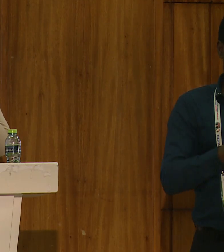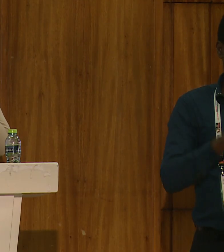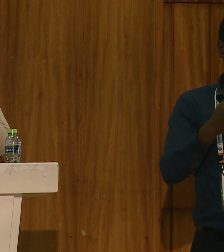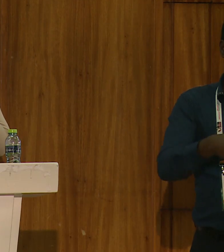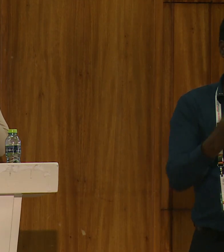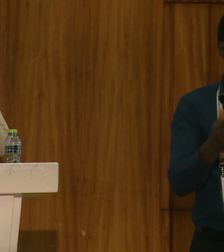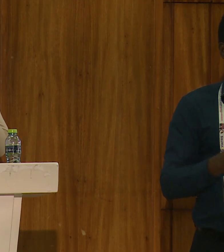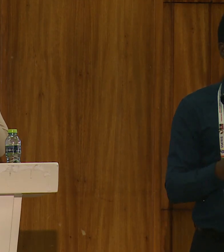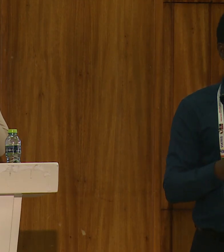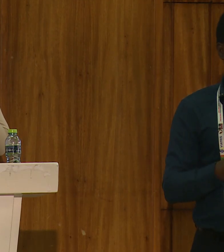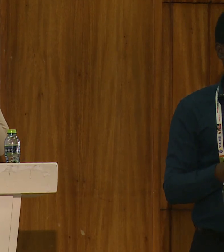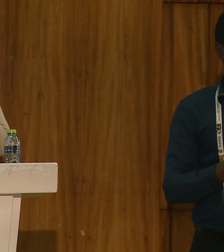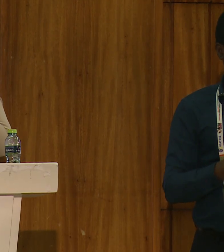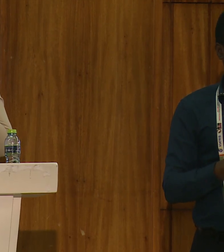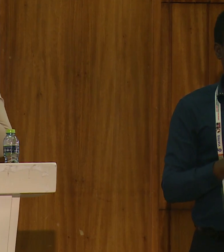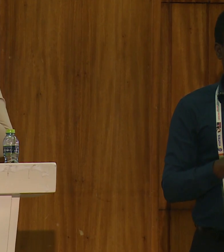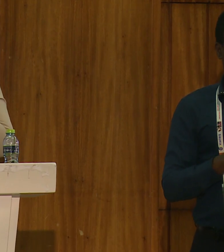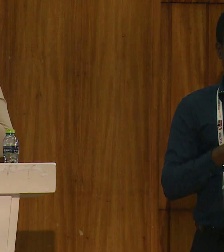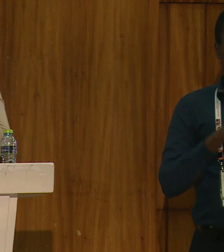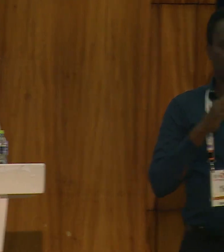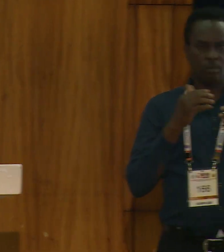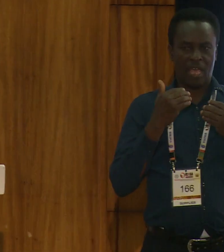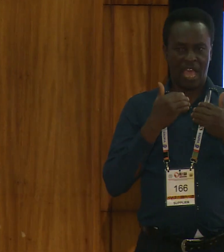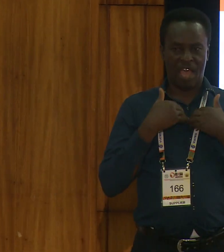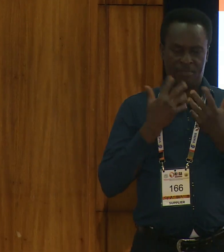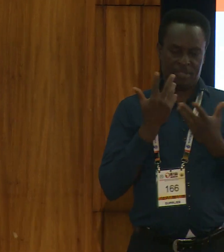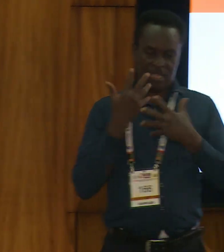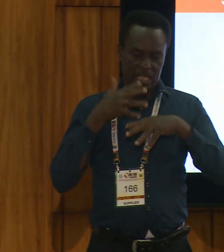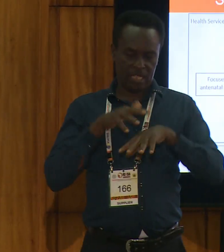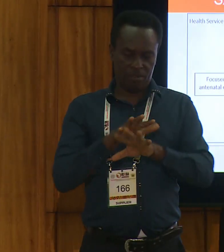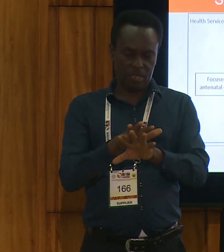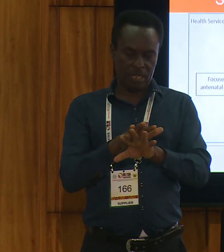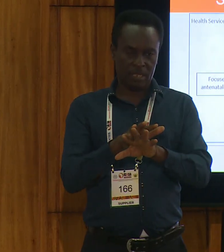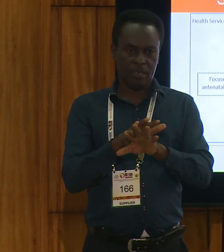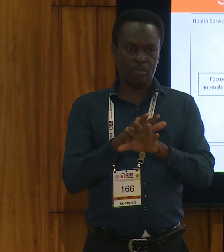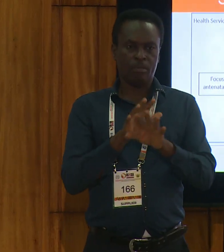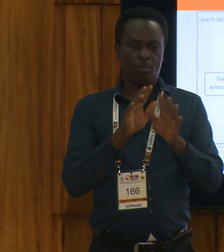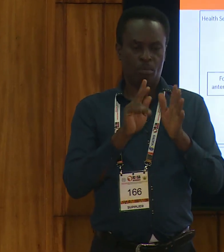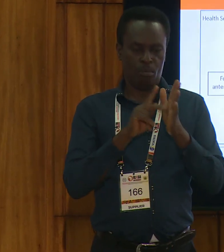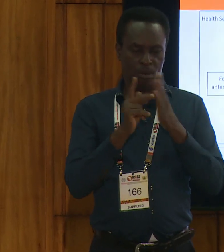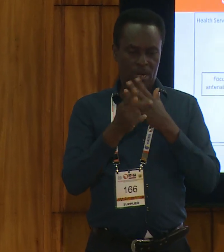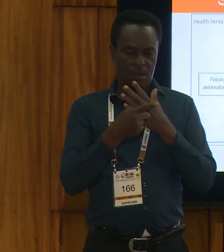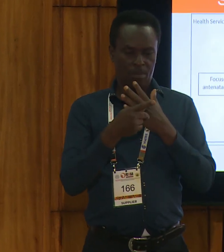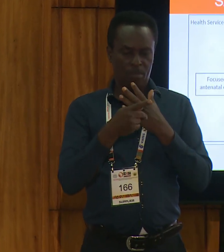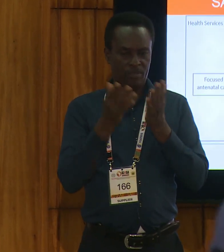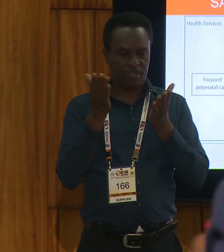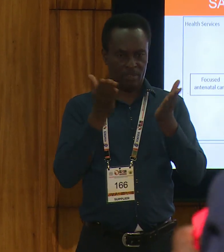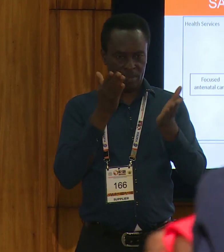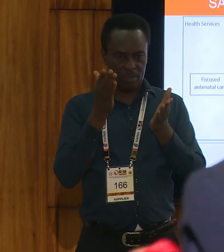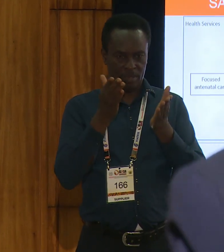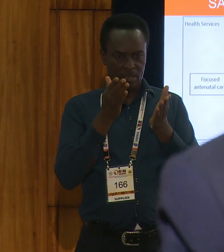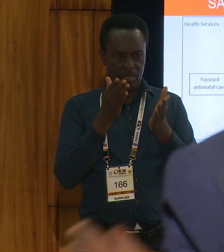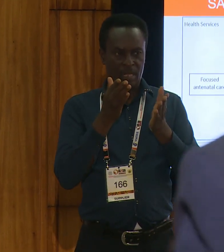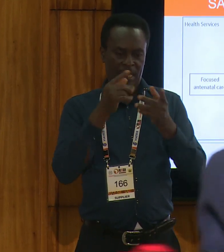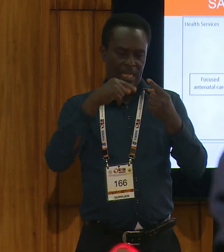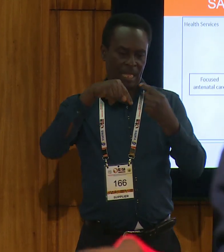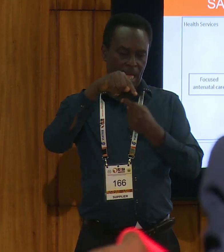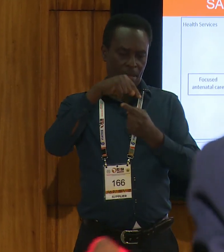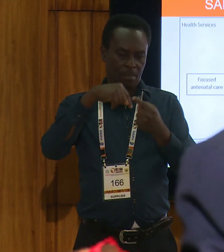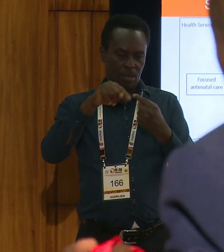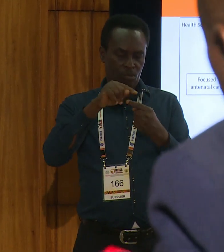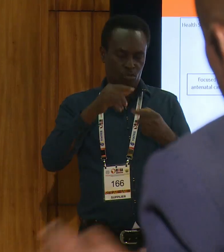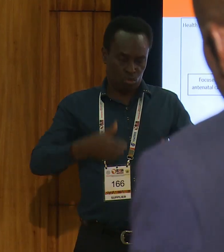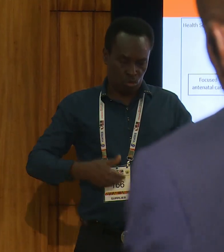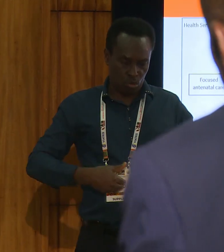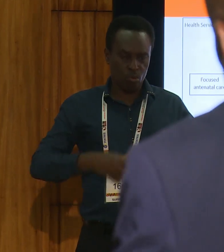strategy. So we have an integrated package of service built or centered around adolescent and